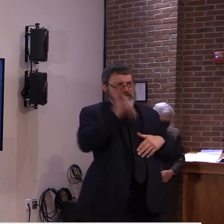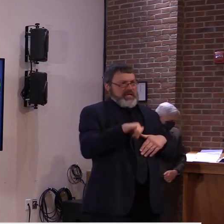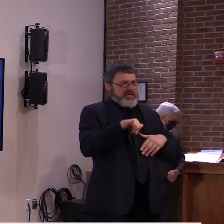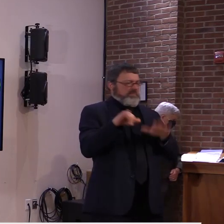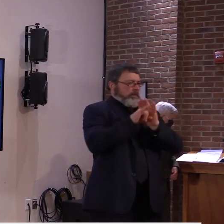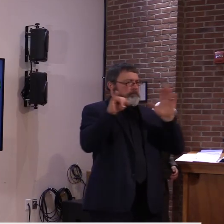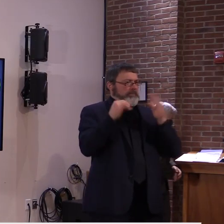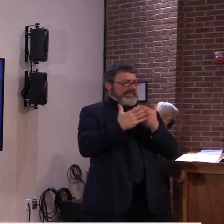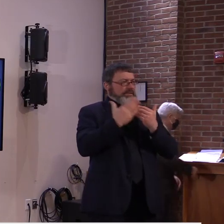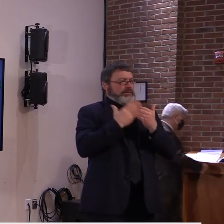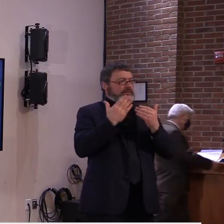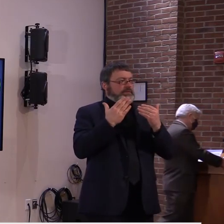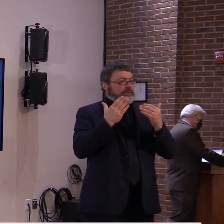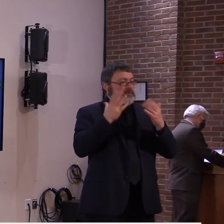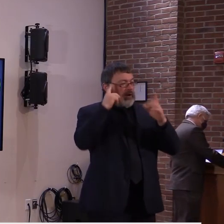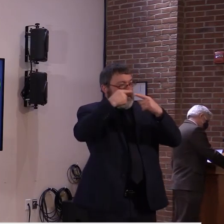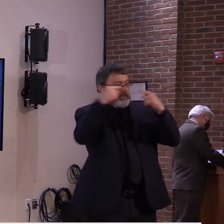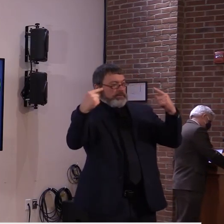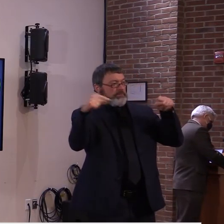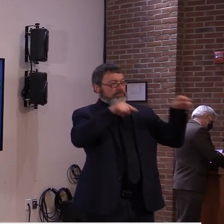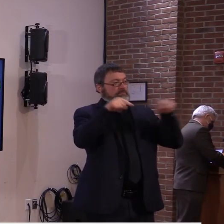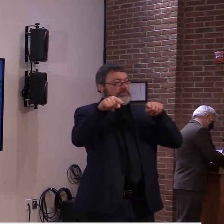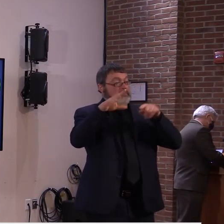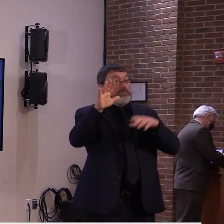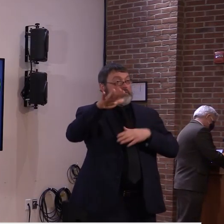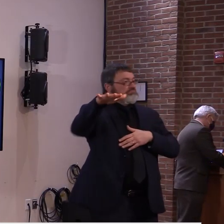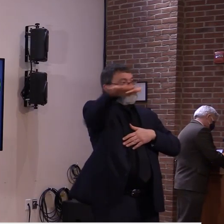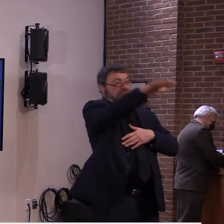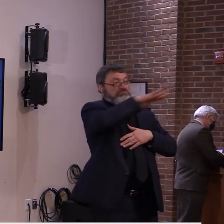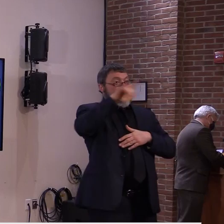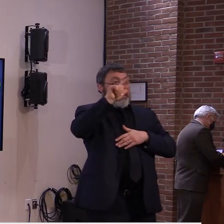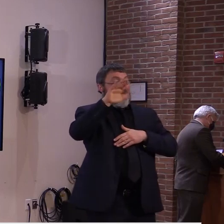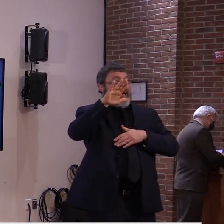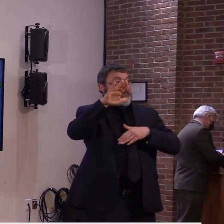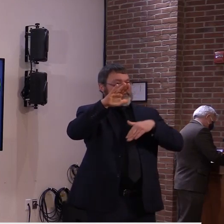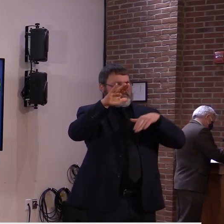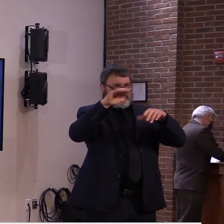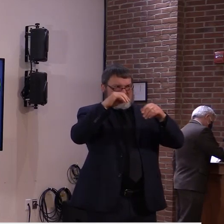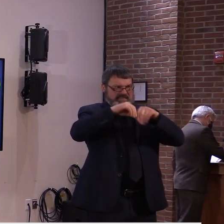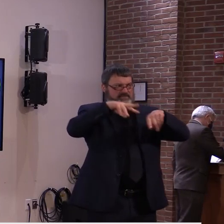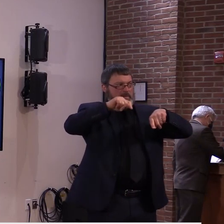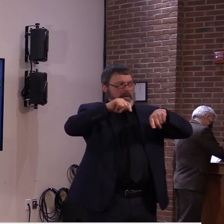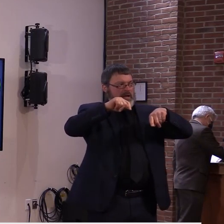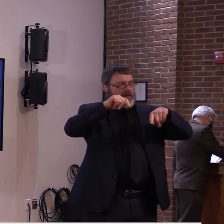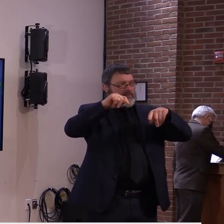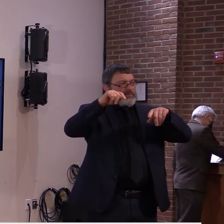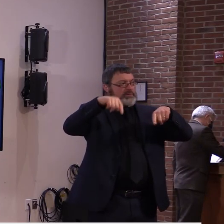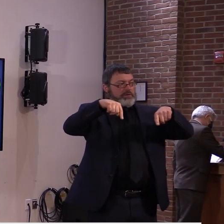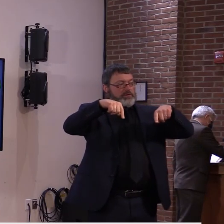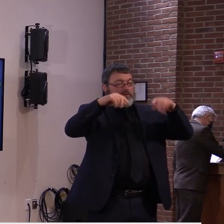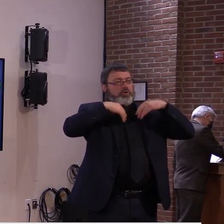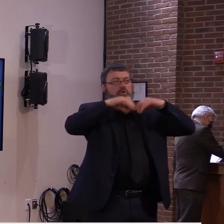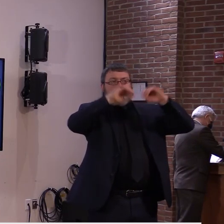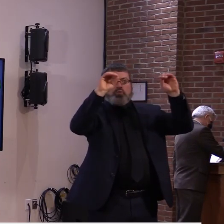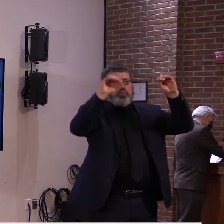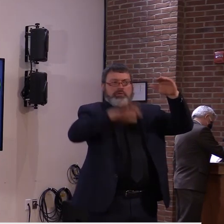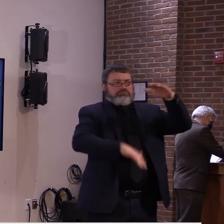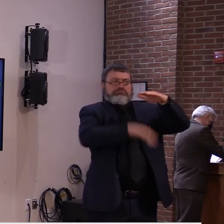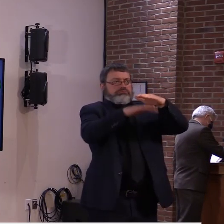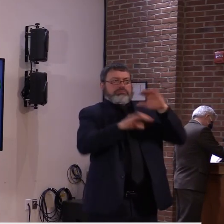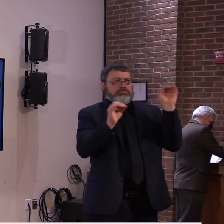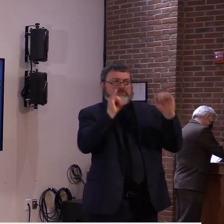dose of virus. So the lower the cycle threshold, the more concerned one would be. So